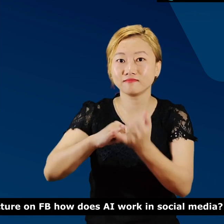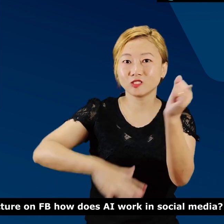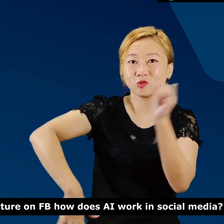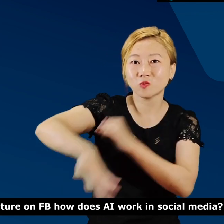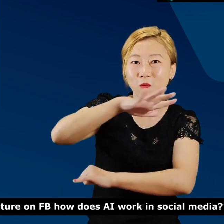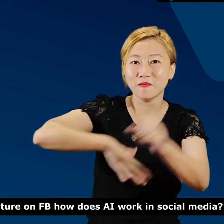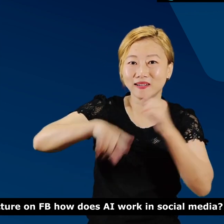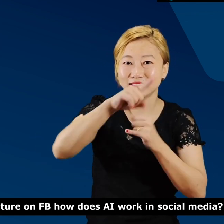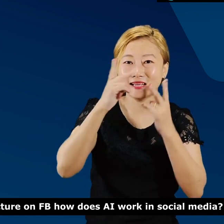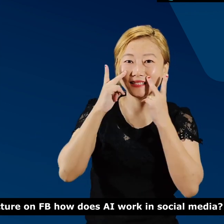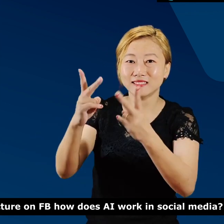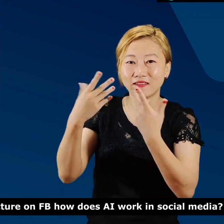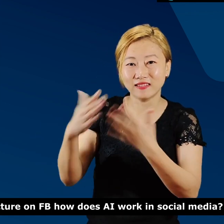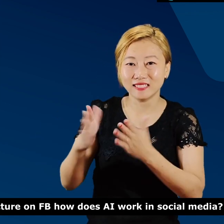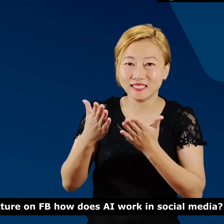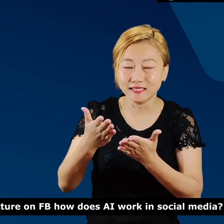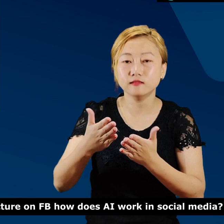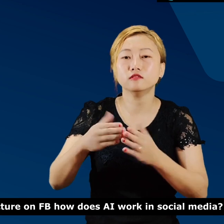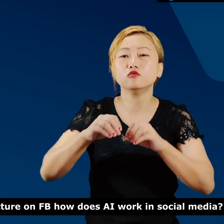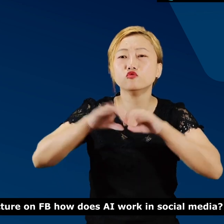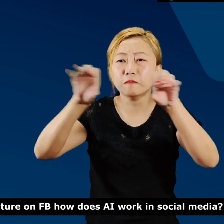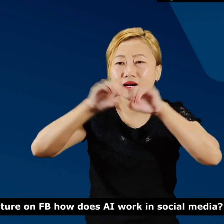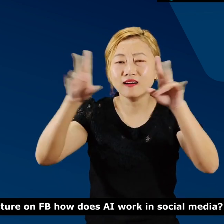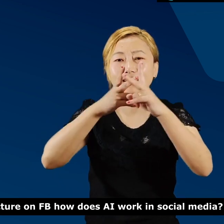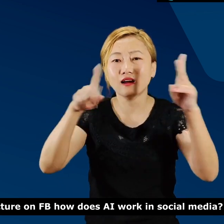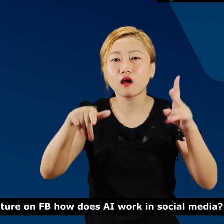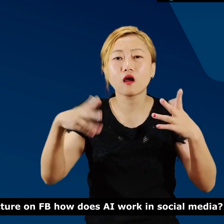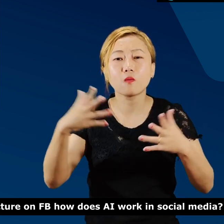When you post a picture on it to be how does AI work in social media?